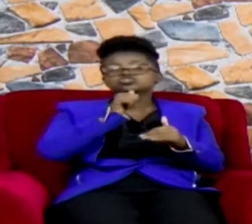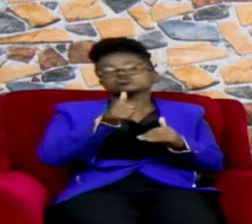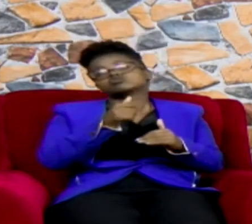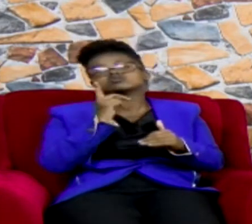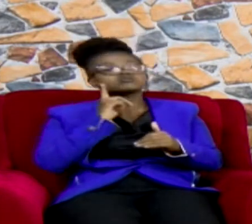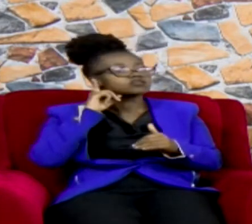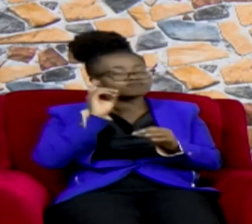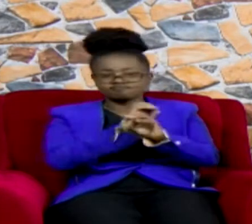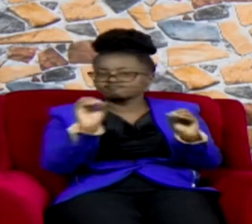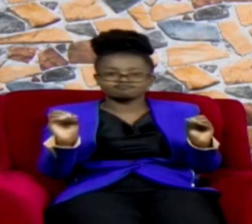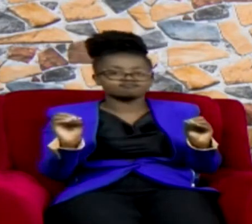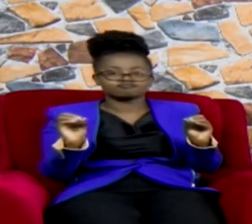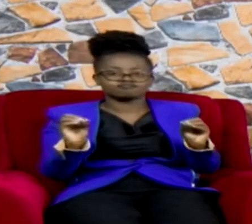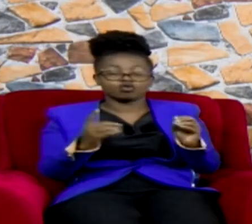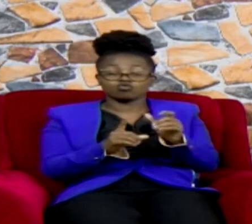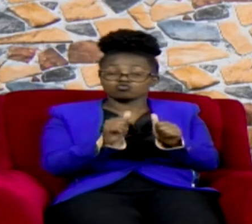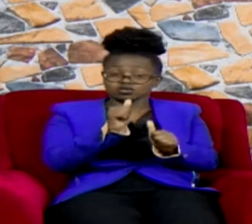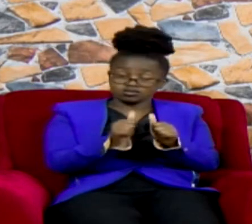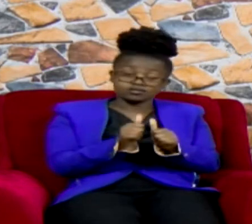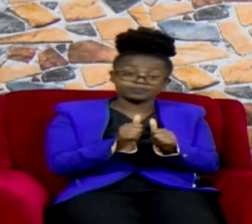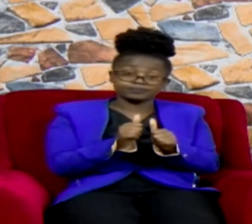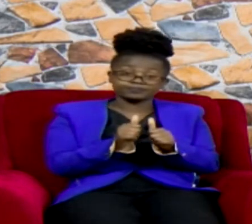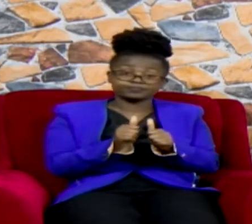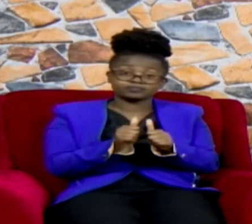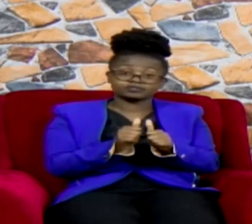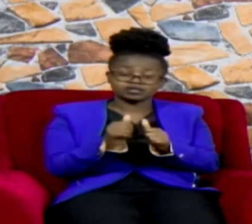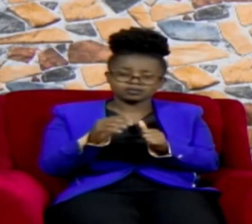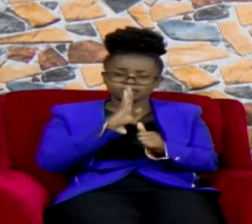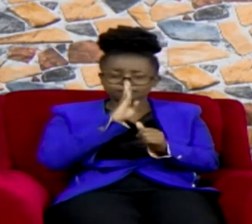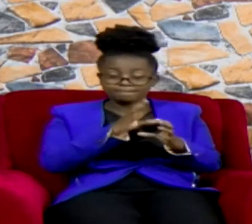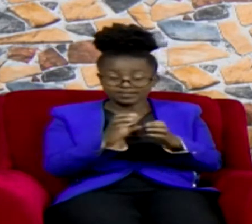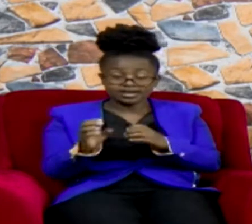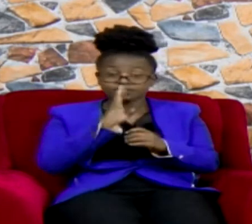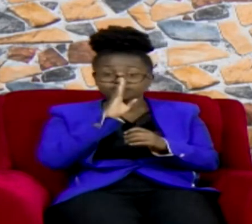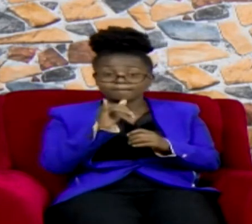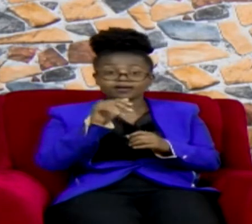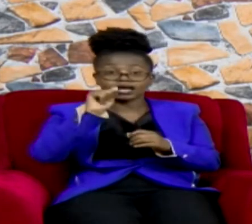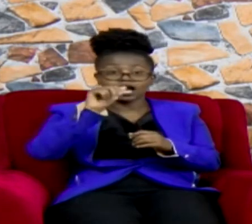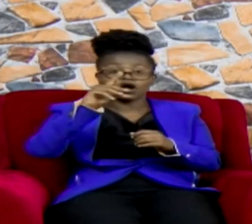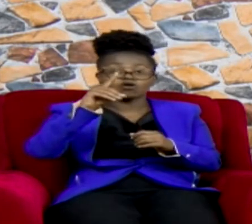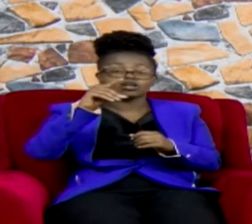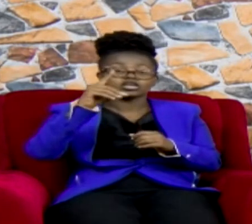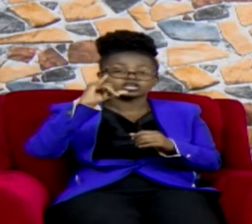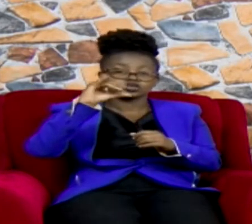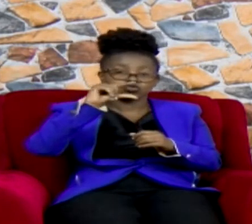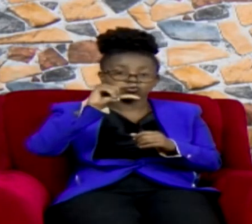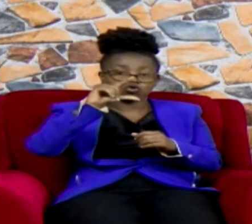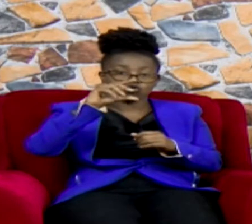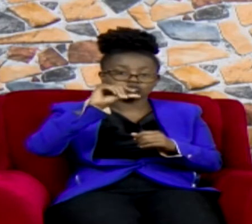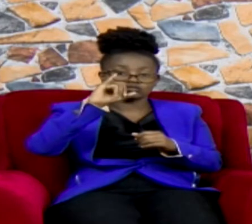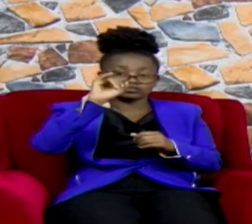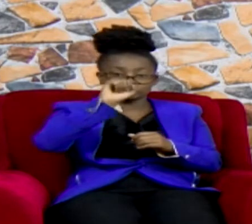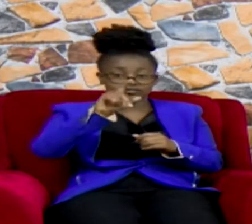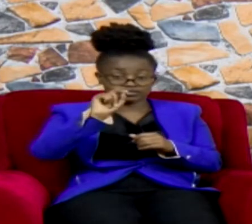hearing. Yeah, which can be done by an audiologist to see that this child was not